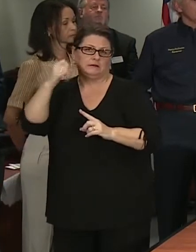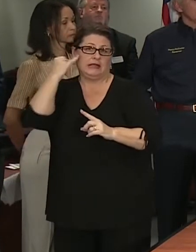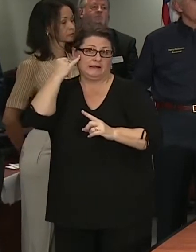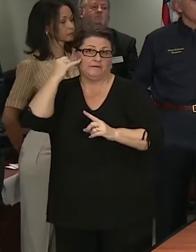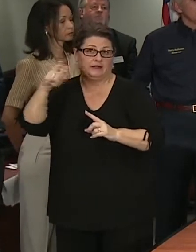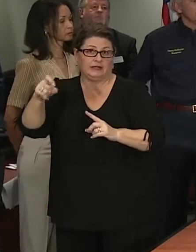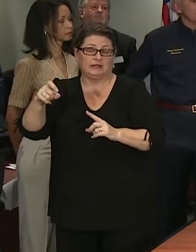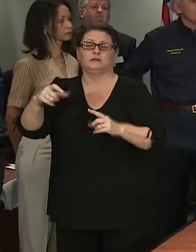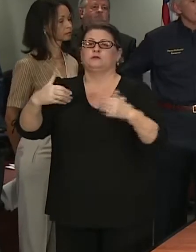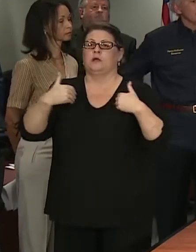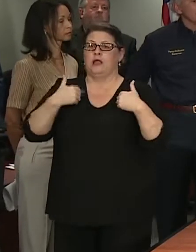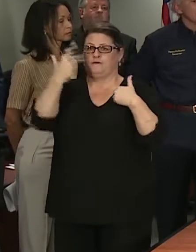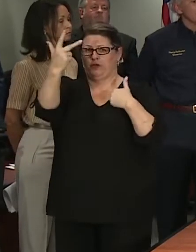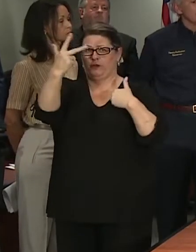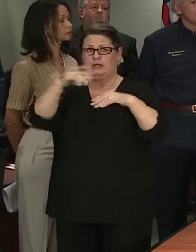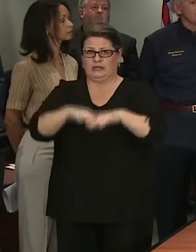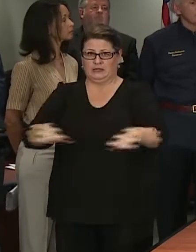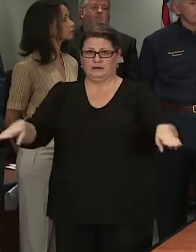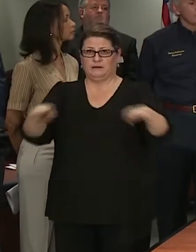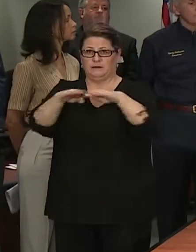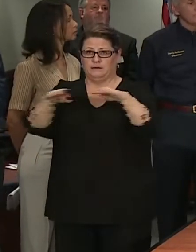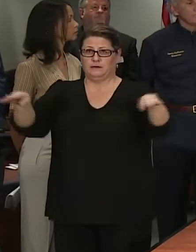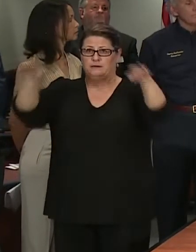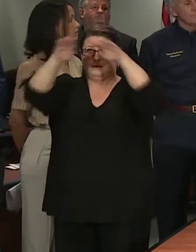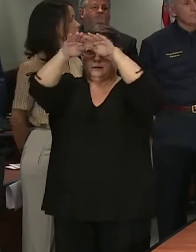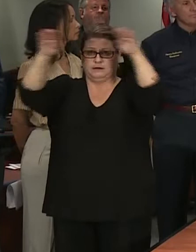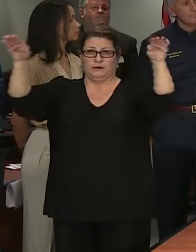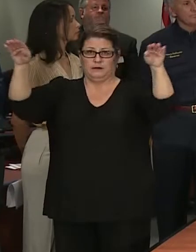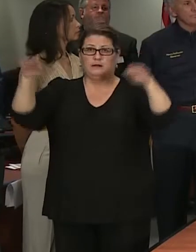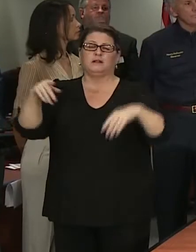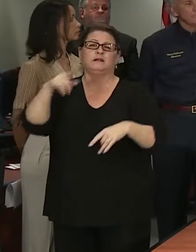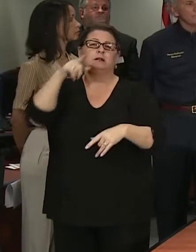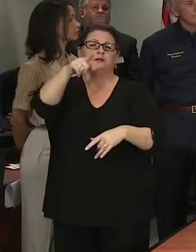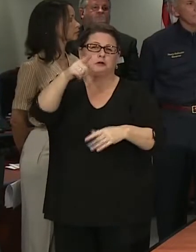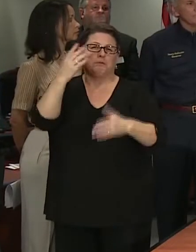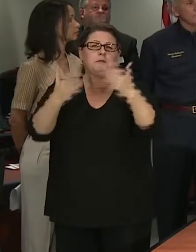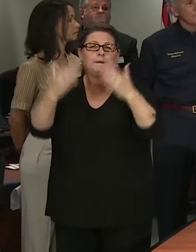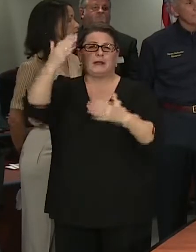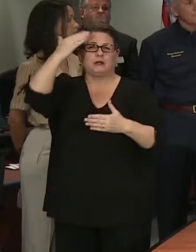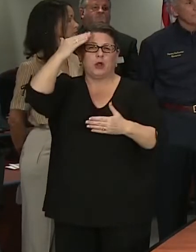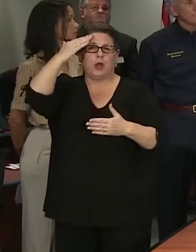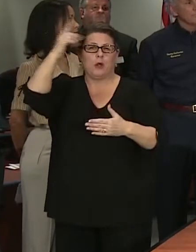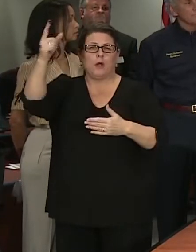3-tiered system, and as I'm sure you're very familiar with, the Tier 3